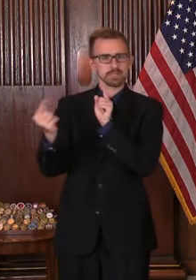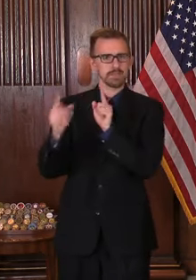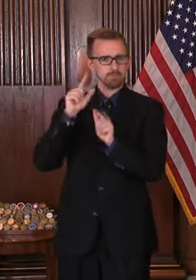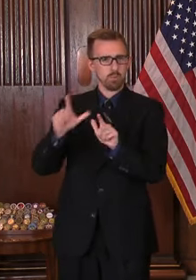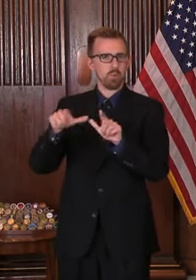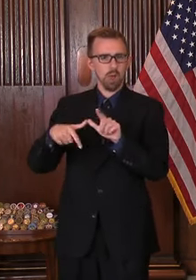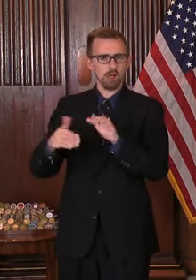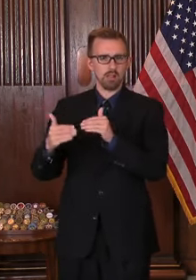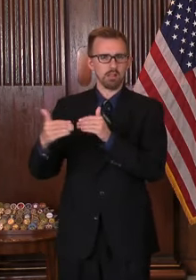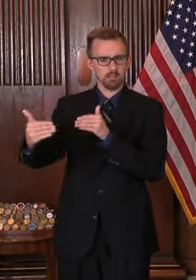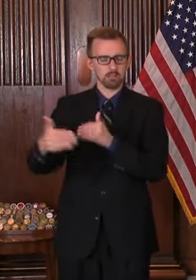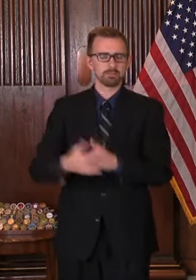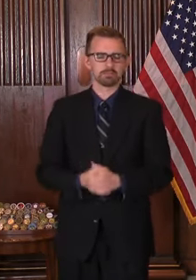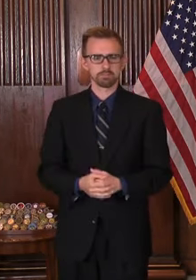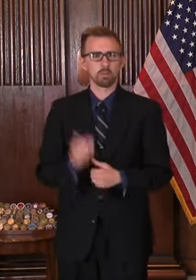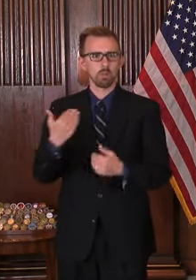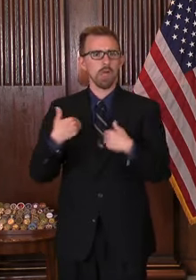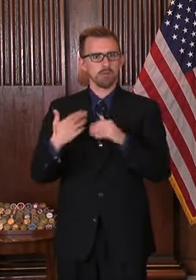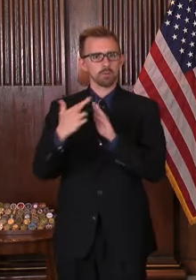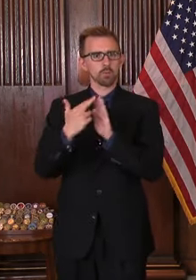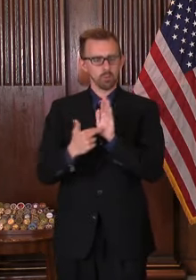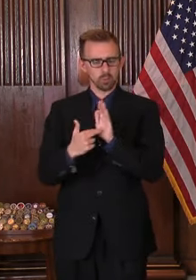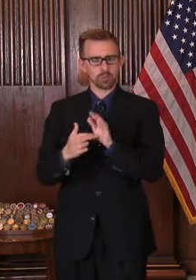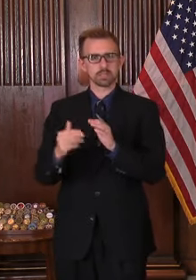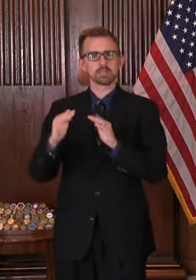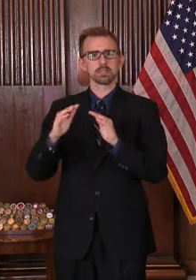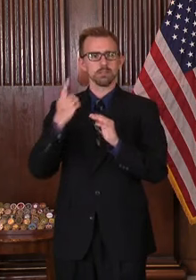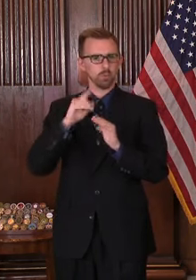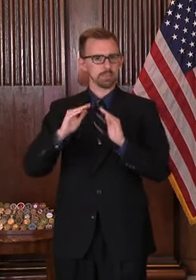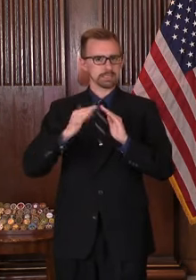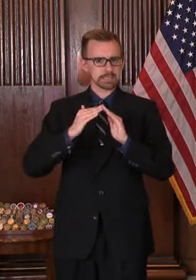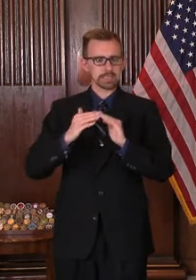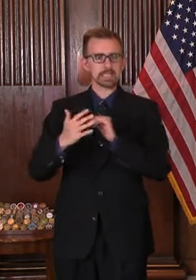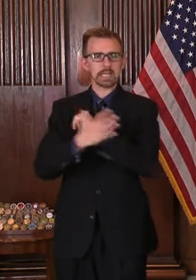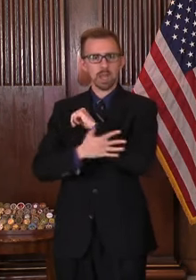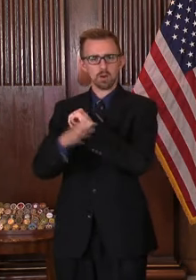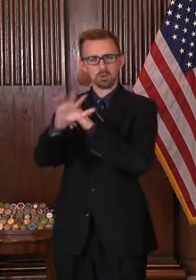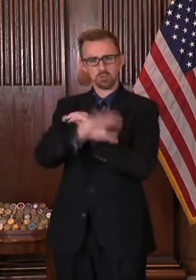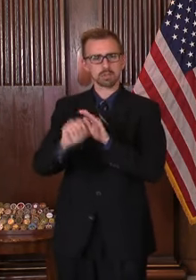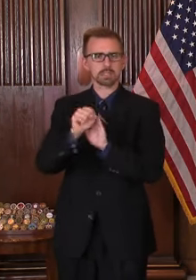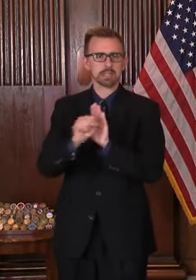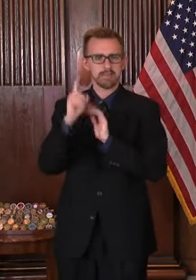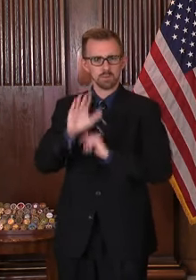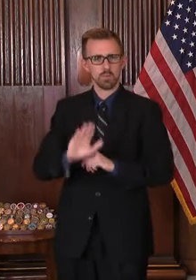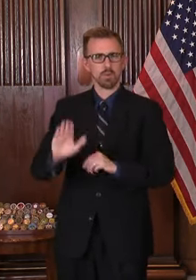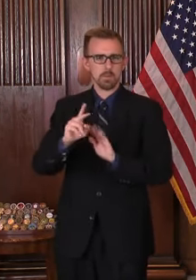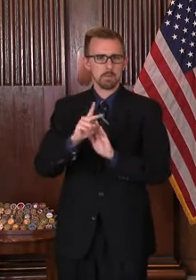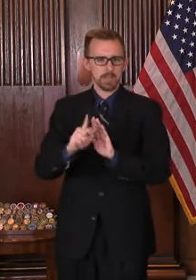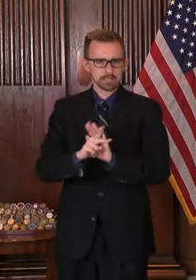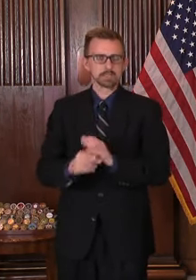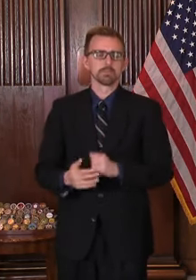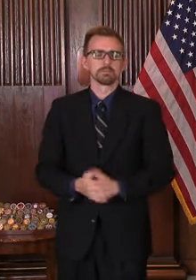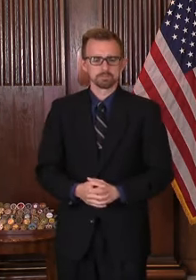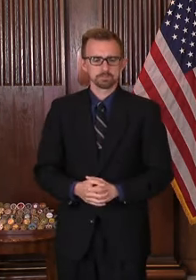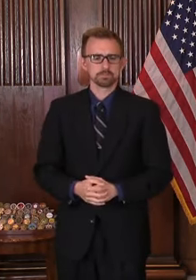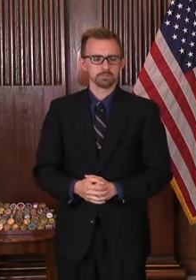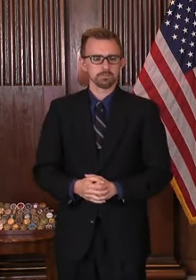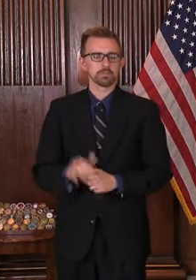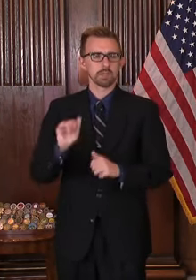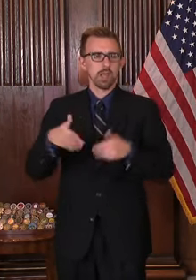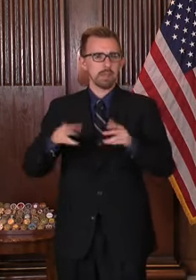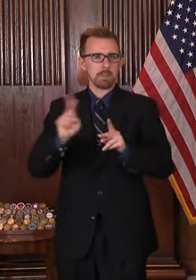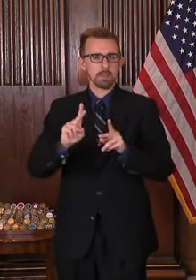time. So there'll be guidelines we're going to give to the cities, the counties, across the state for state policy, and it'll be where people can get out